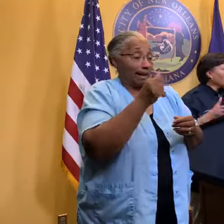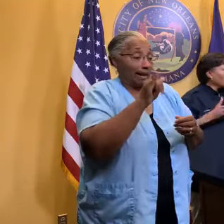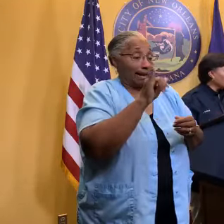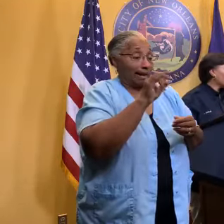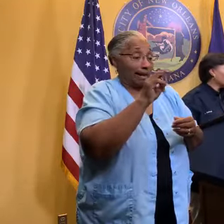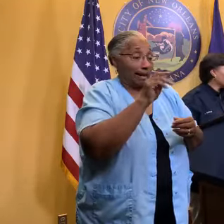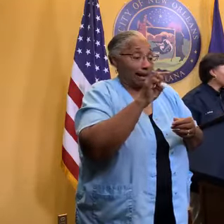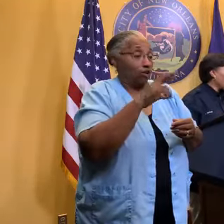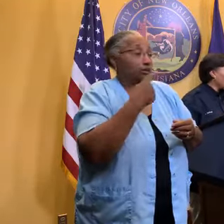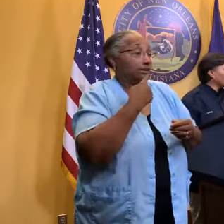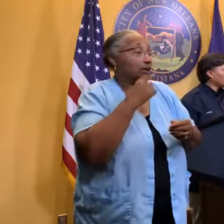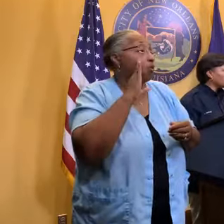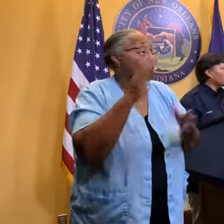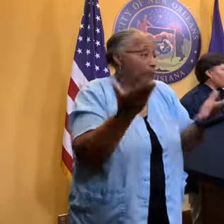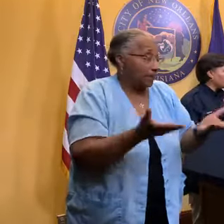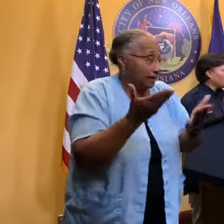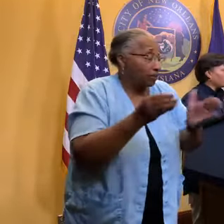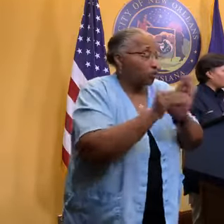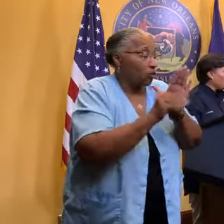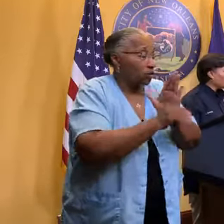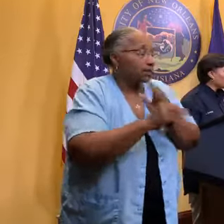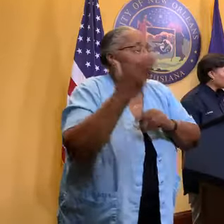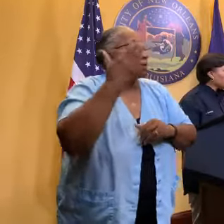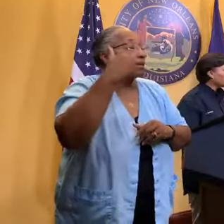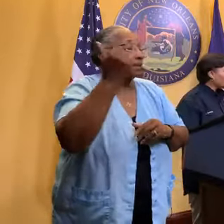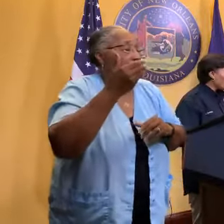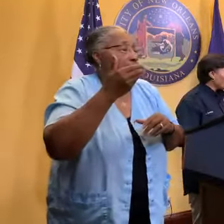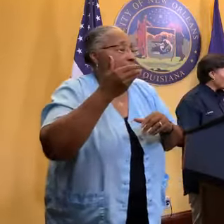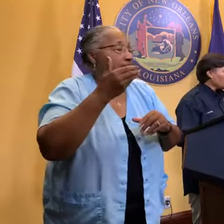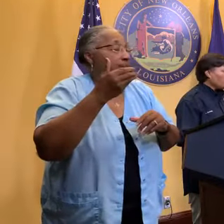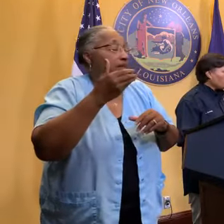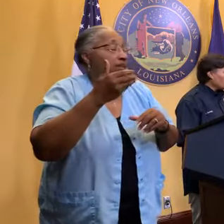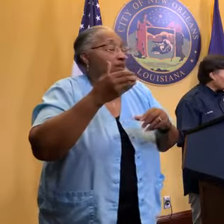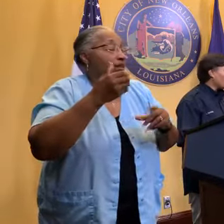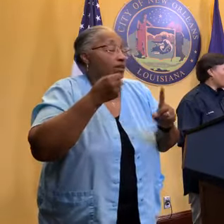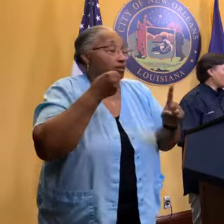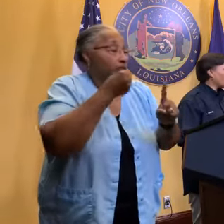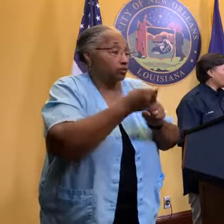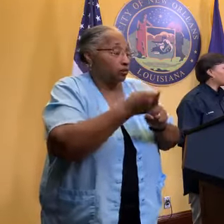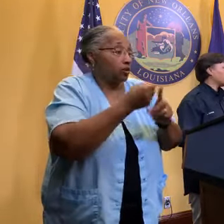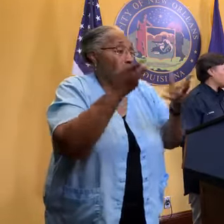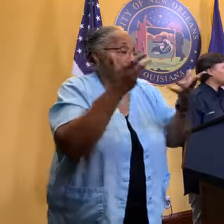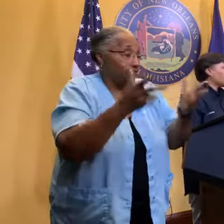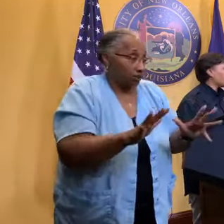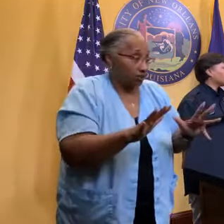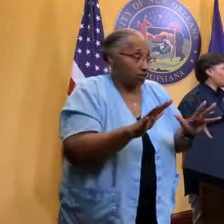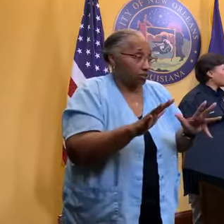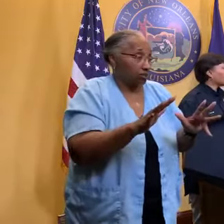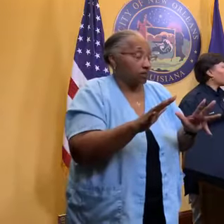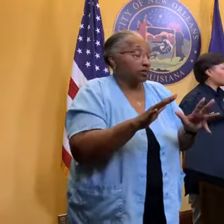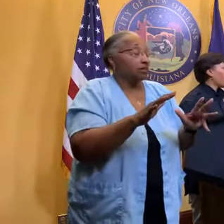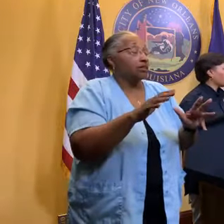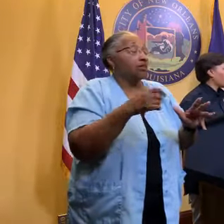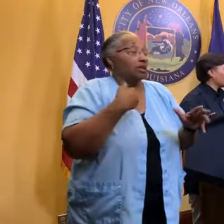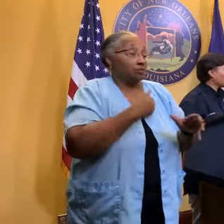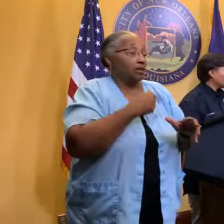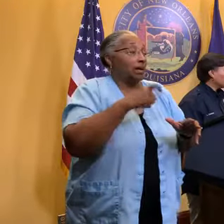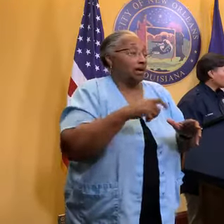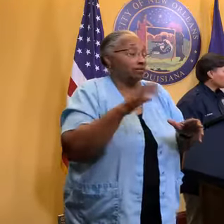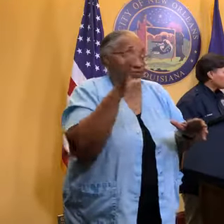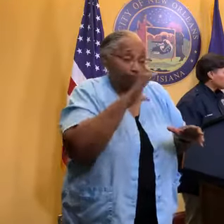ground in Orleans Parish is because of the post-storm, boots on the ground assessments that we definitely want to have